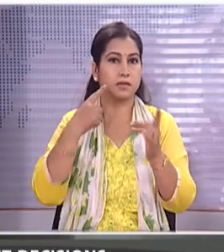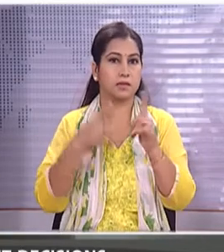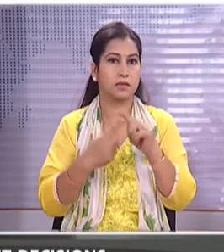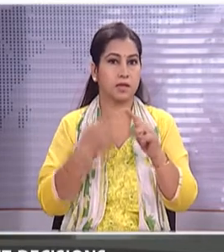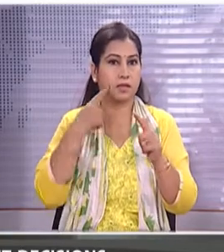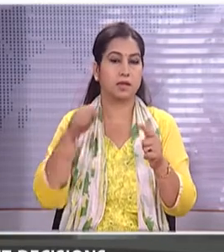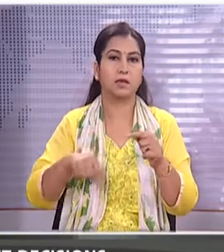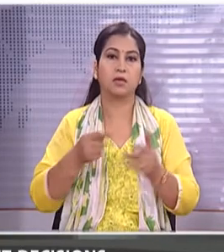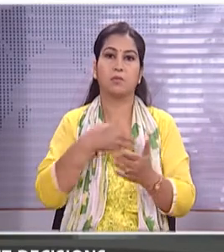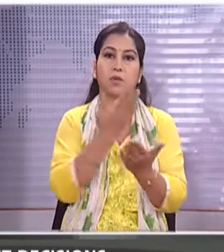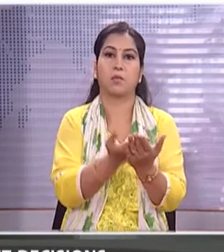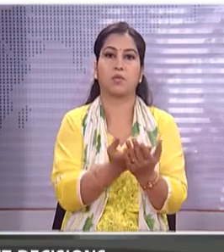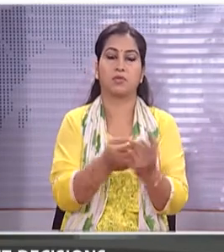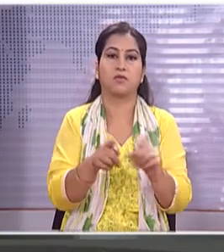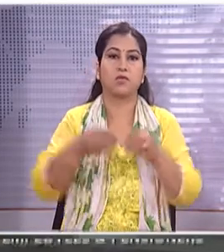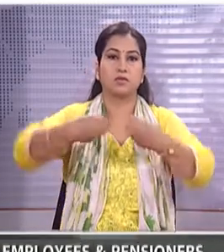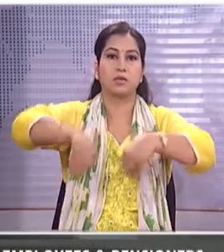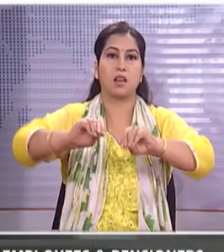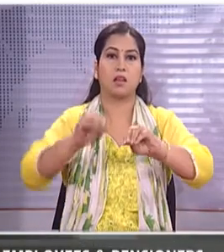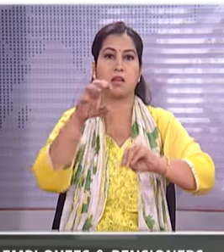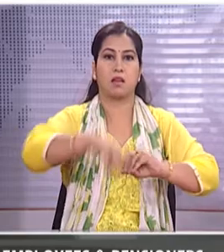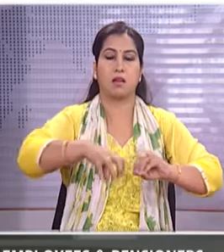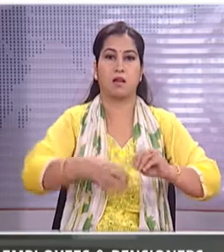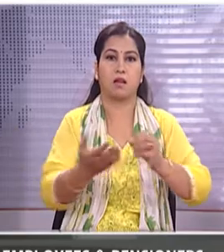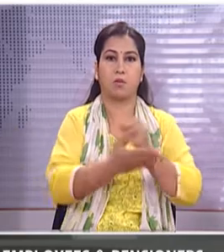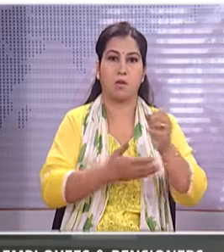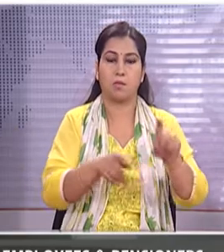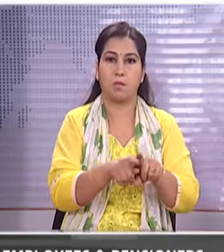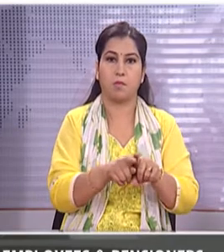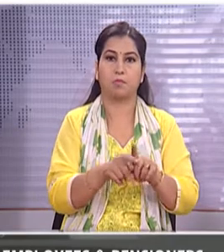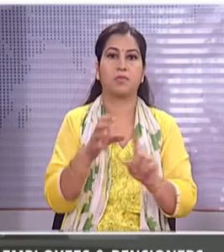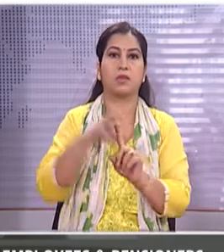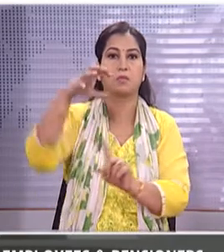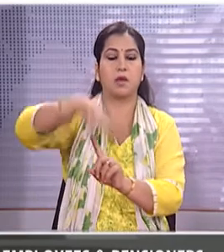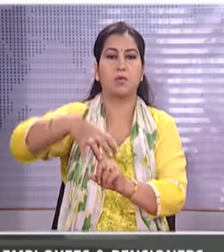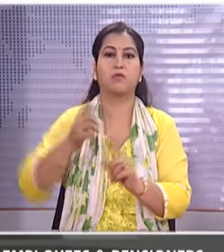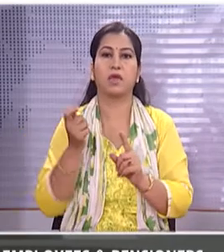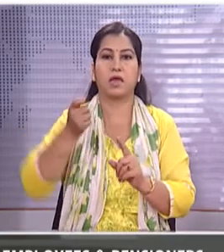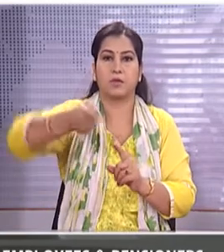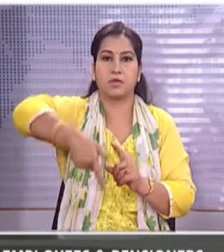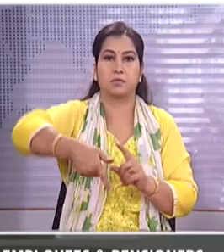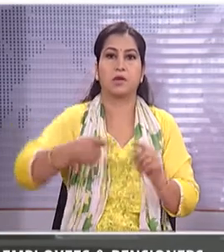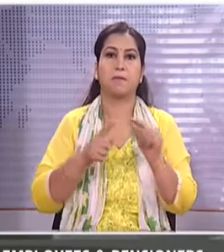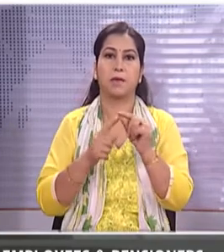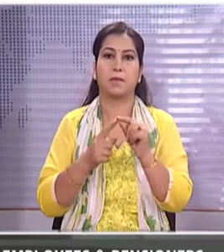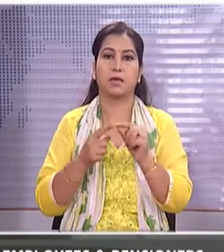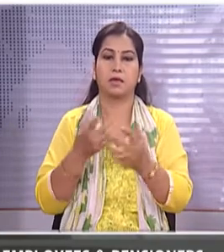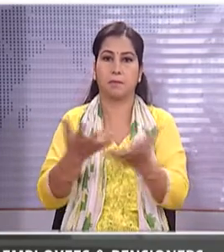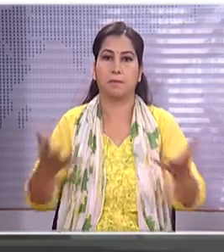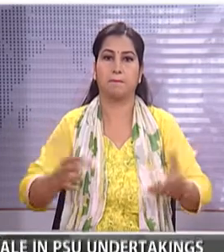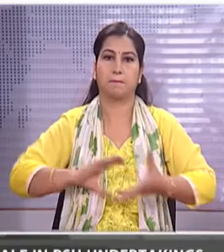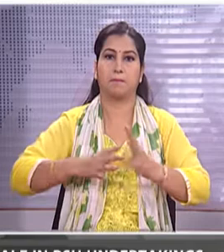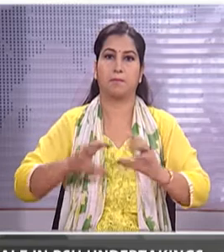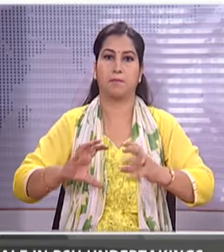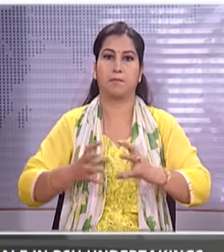Aayog's proposal for strategic sale of state-owned firms and entrusted the Department of Investment and Public Asset Management